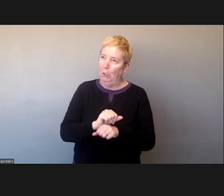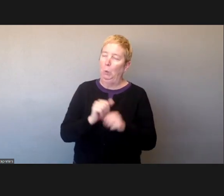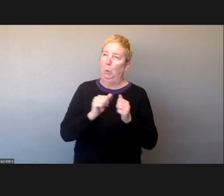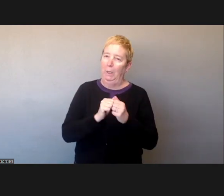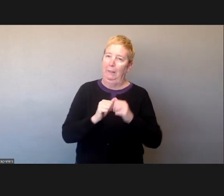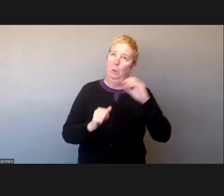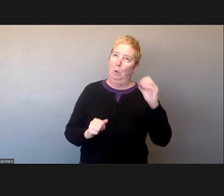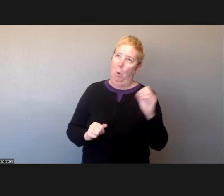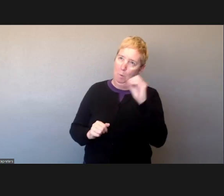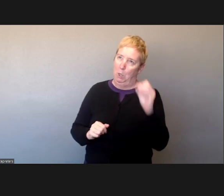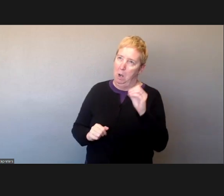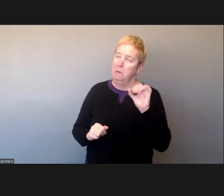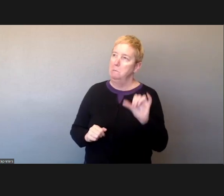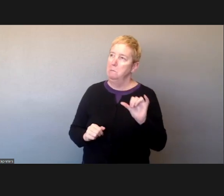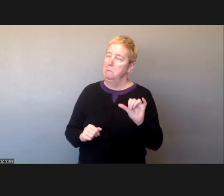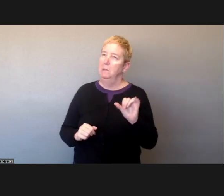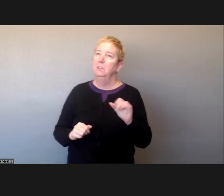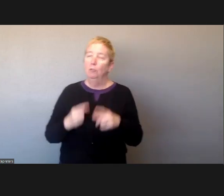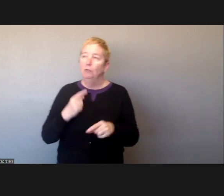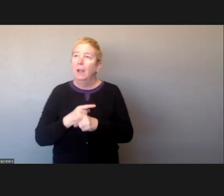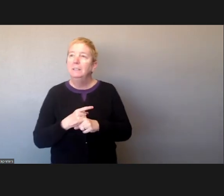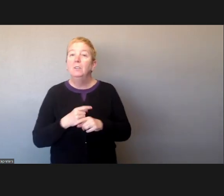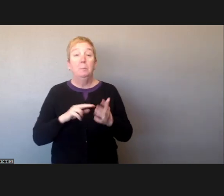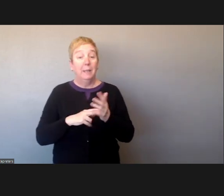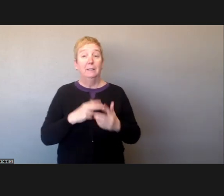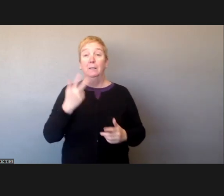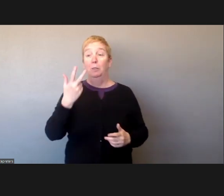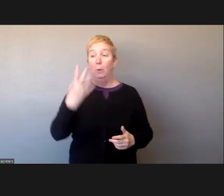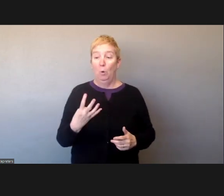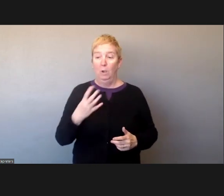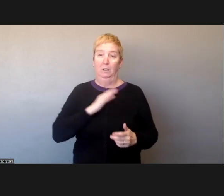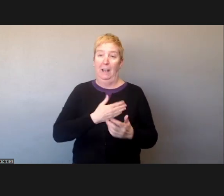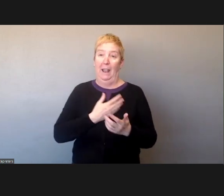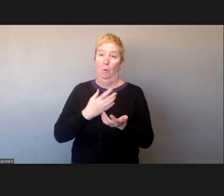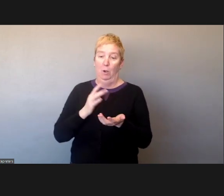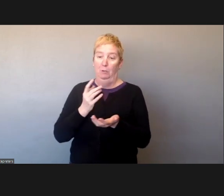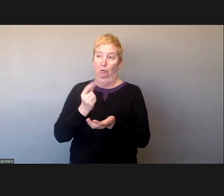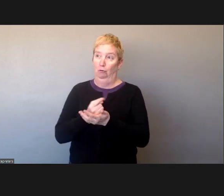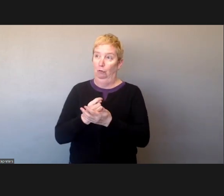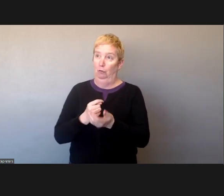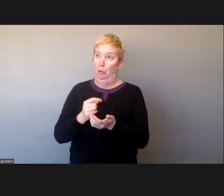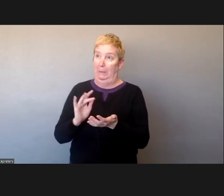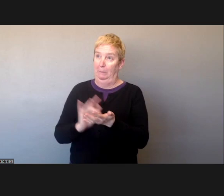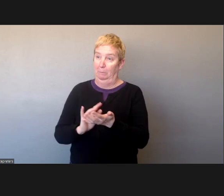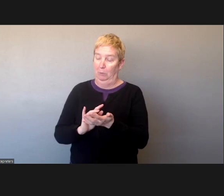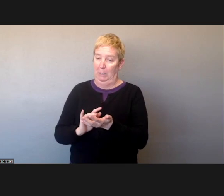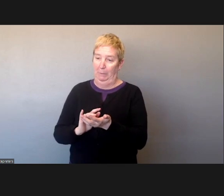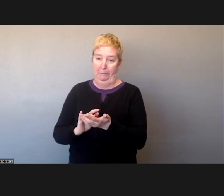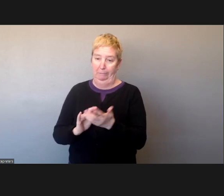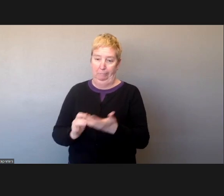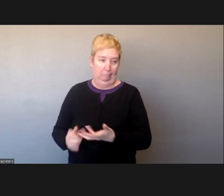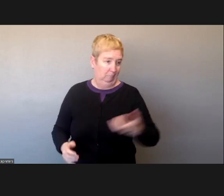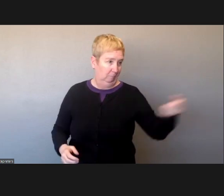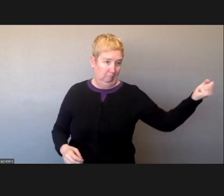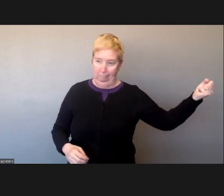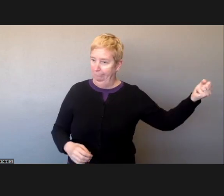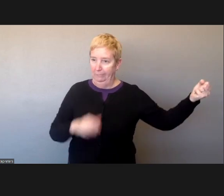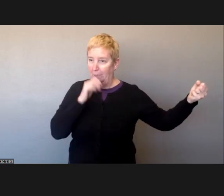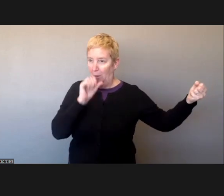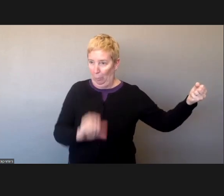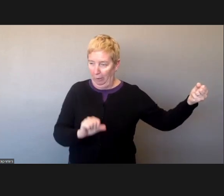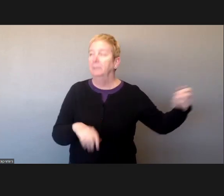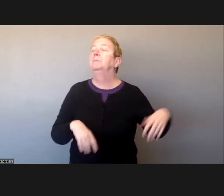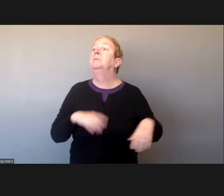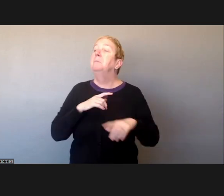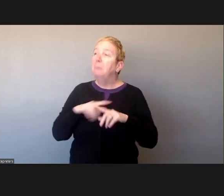effectively work against Omicron. So 3/4 of our treatment arm was stripped away. But I think as long as we have